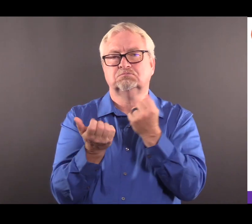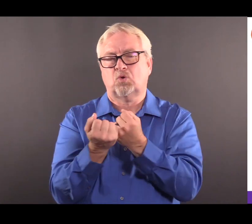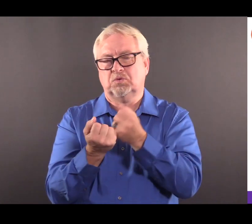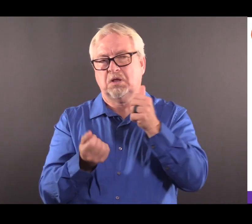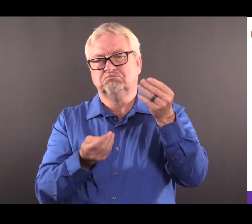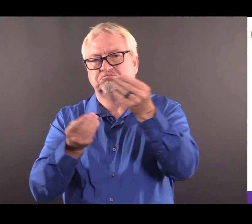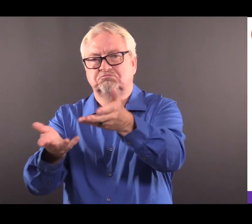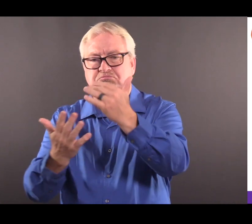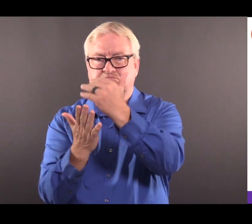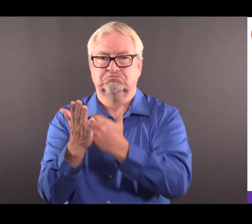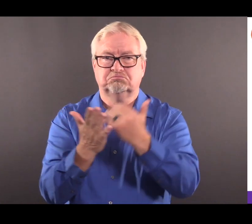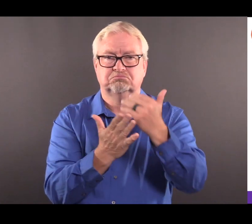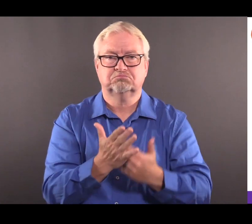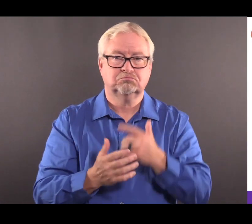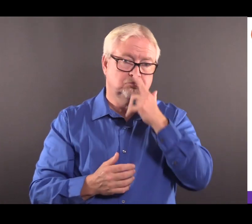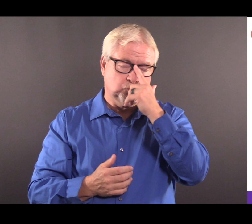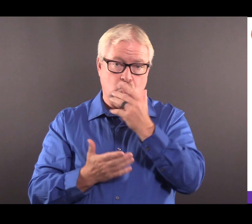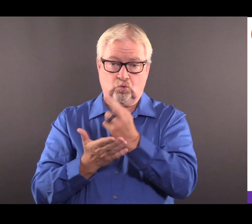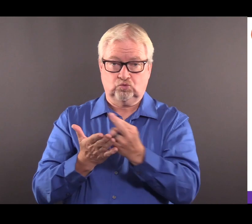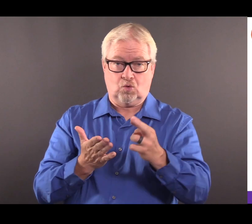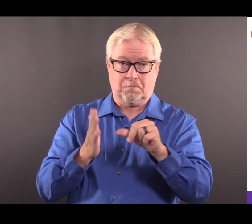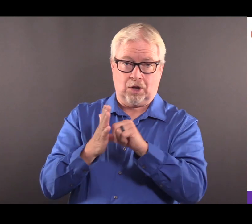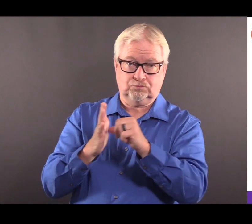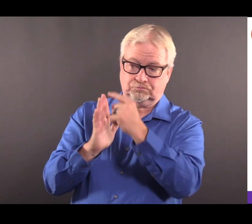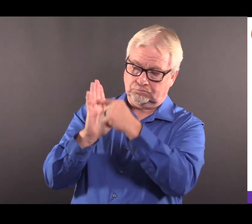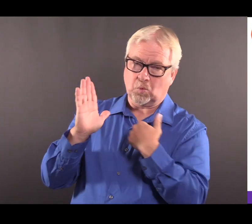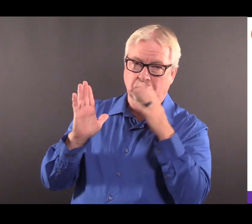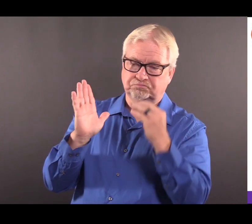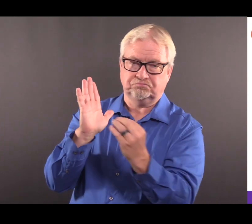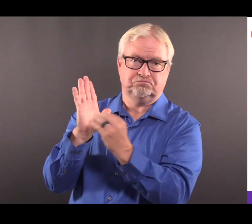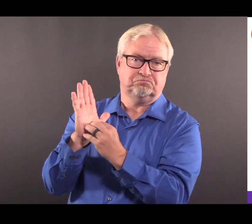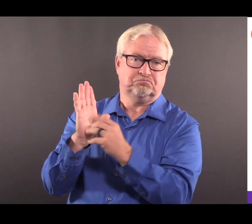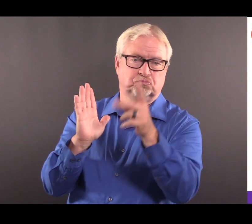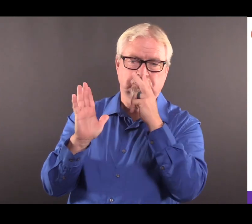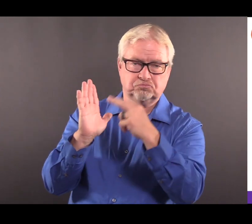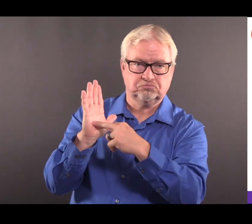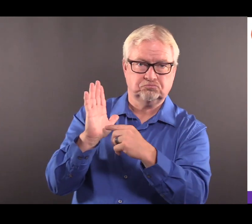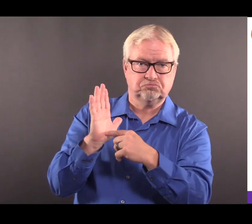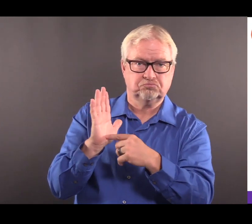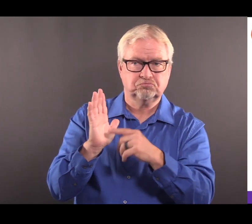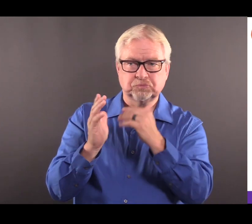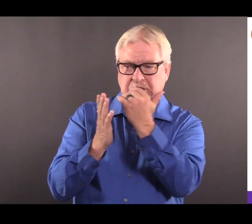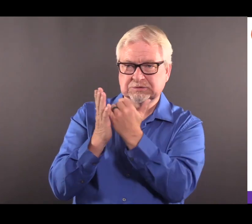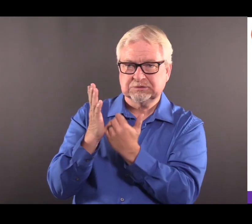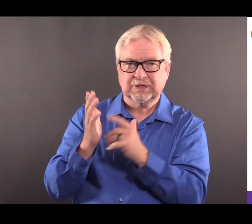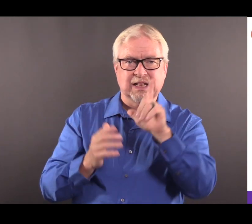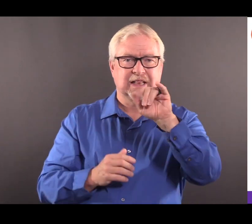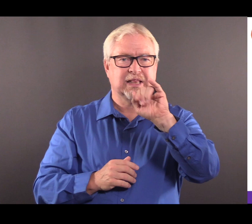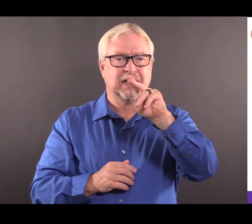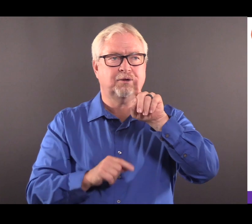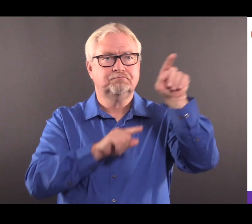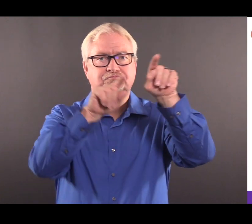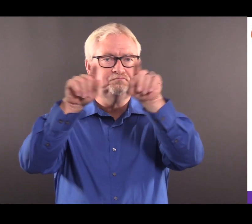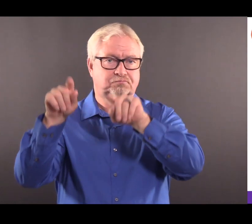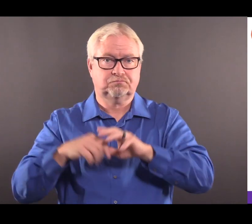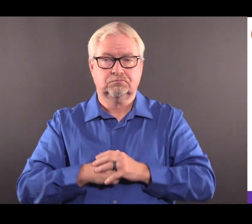technical assistance providers that can help. The resource pages connected to this session will provide links to